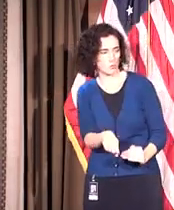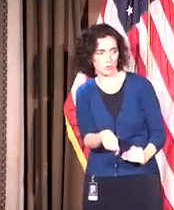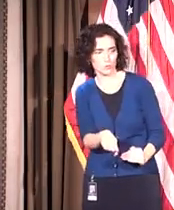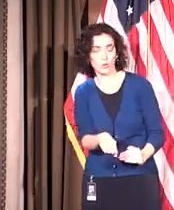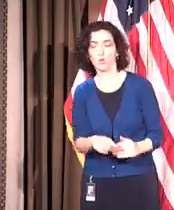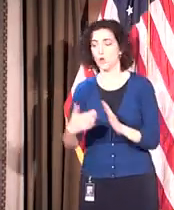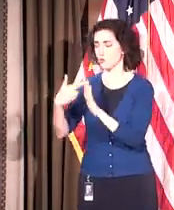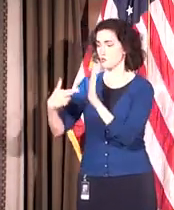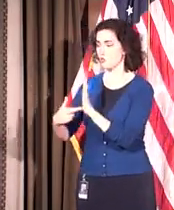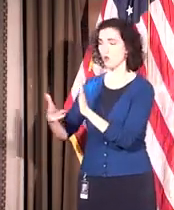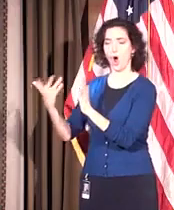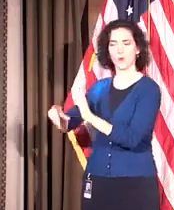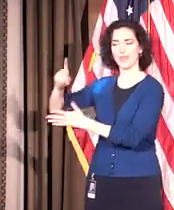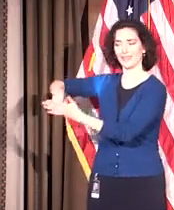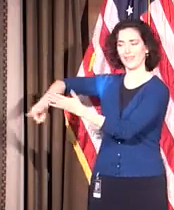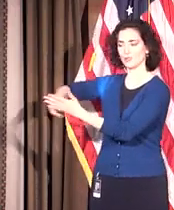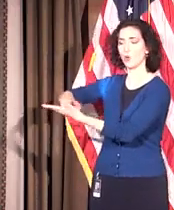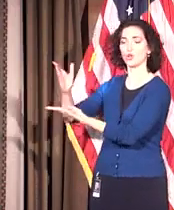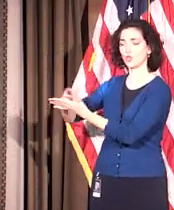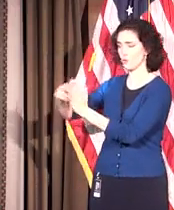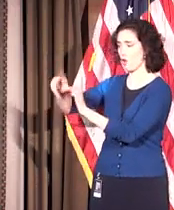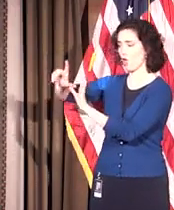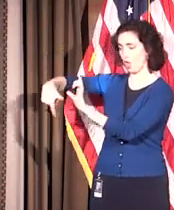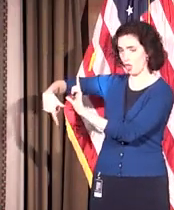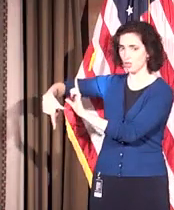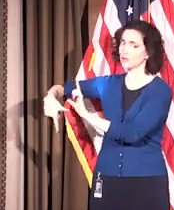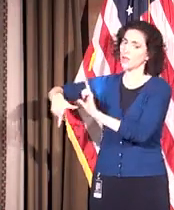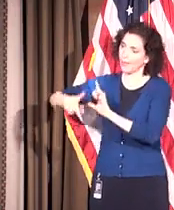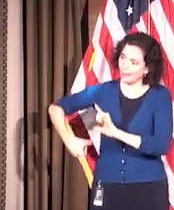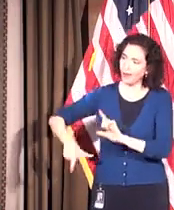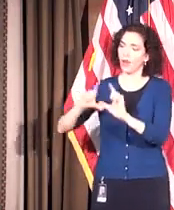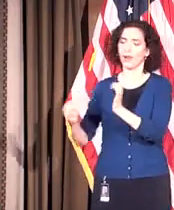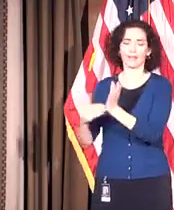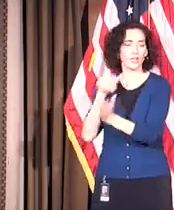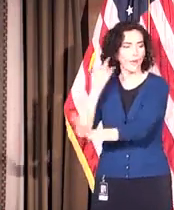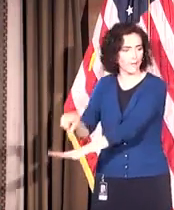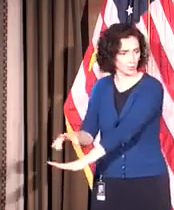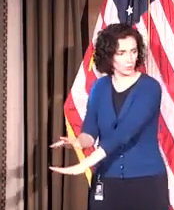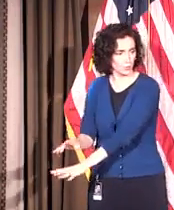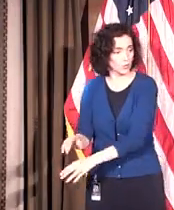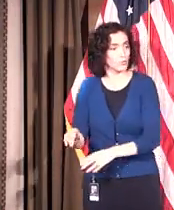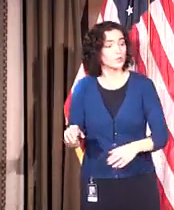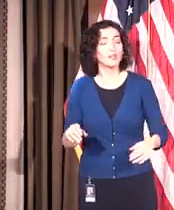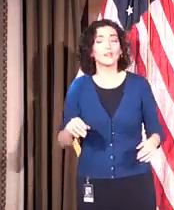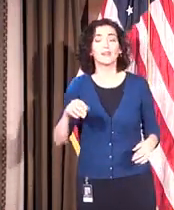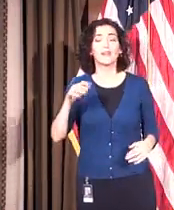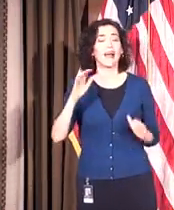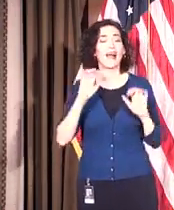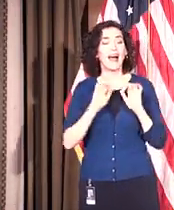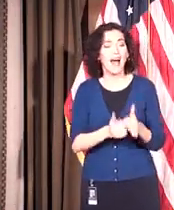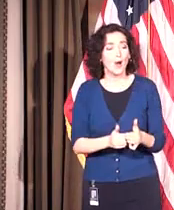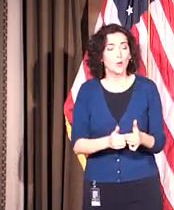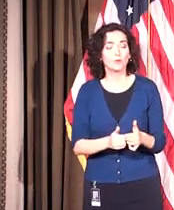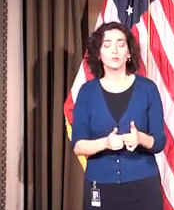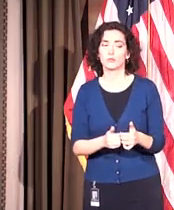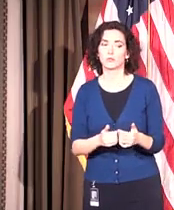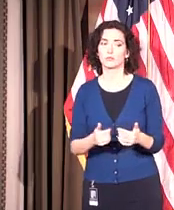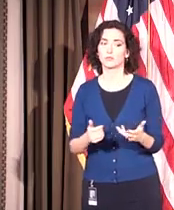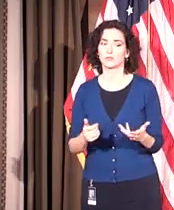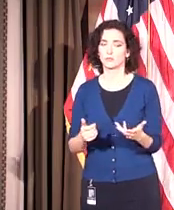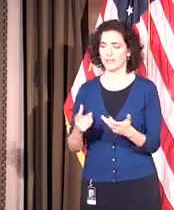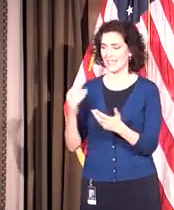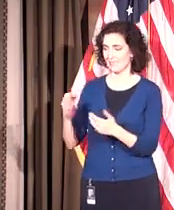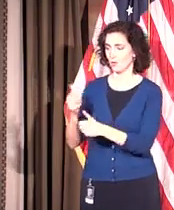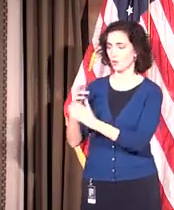lifted. But I think we owe it to one another as Louisianans to make sure that we can render life-saving care in our